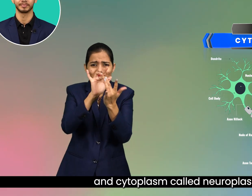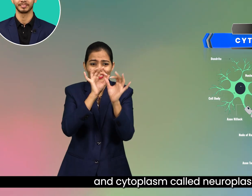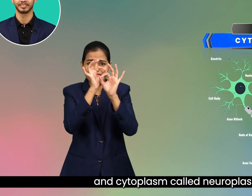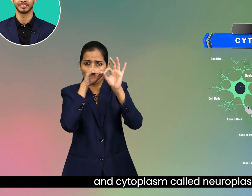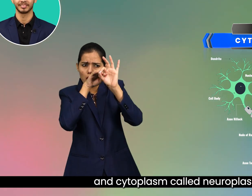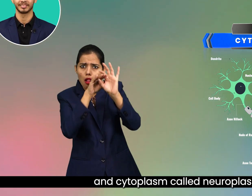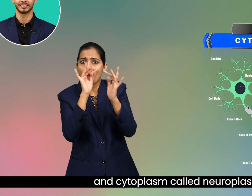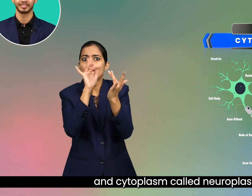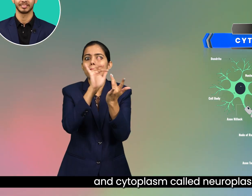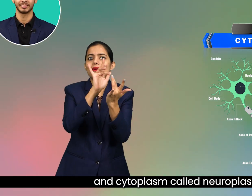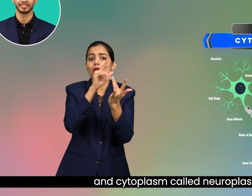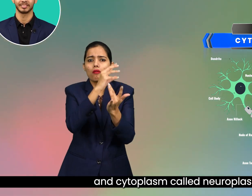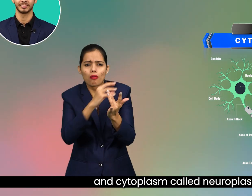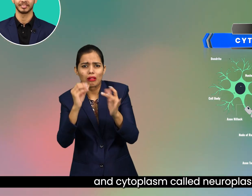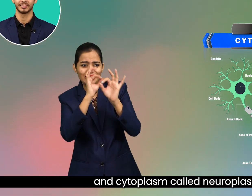neuroplasm.